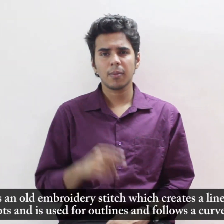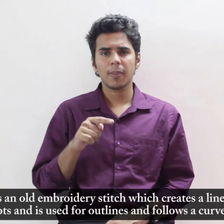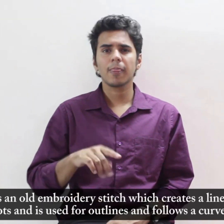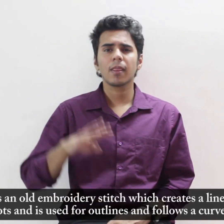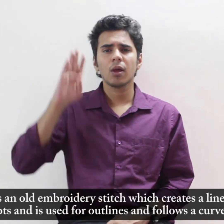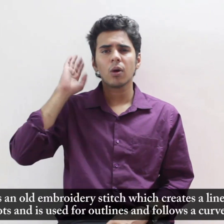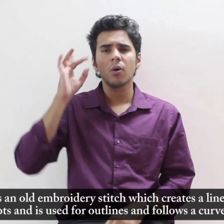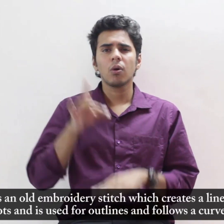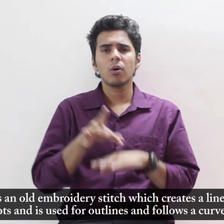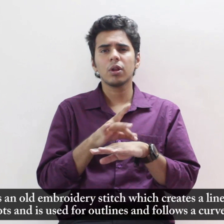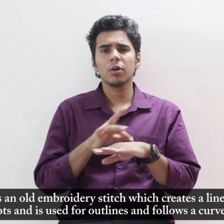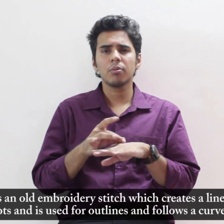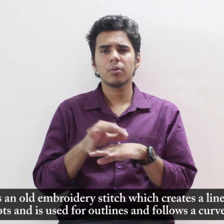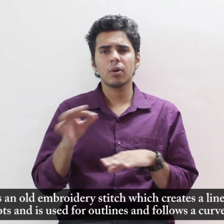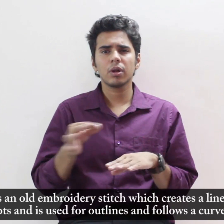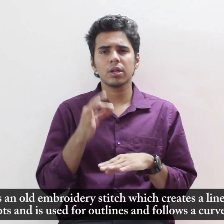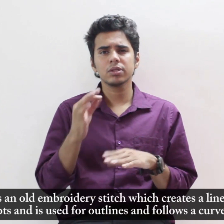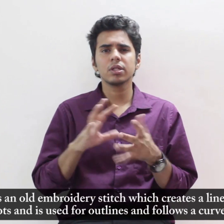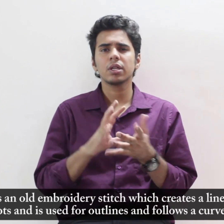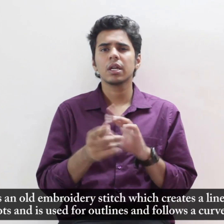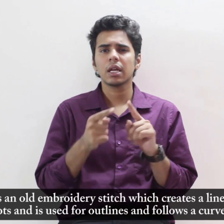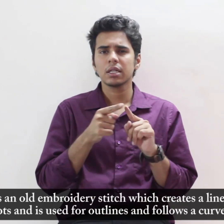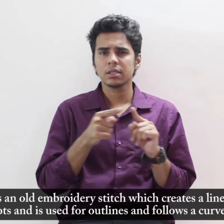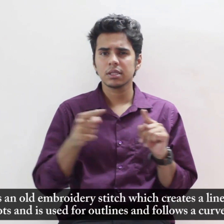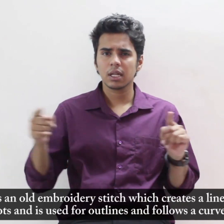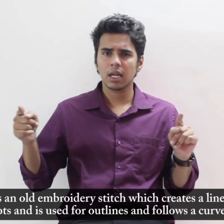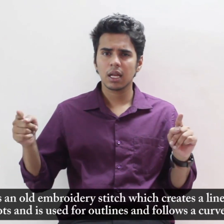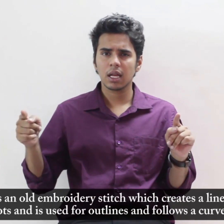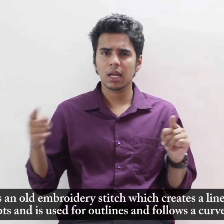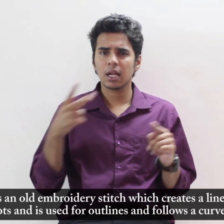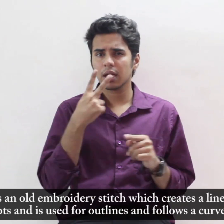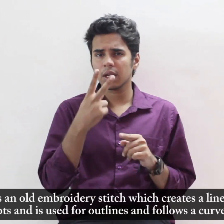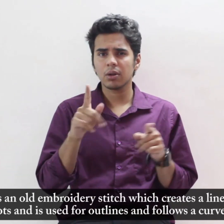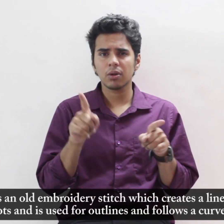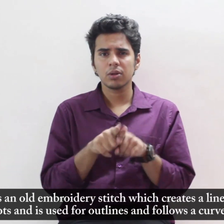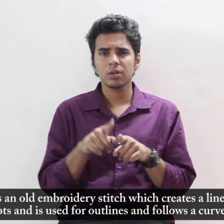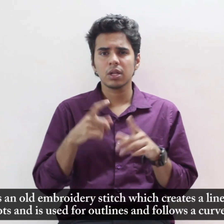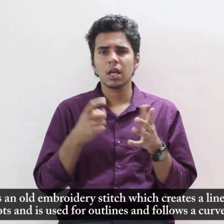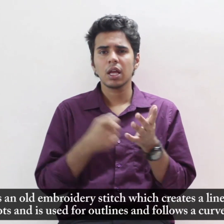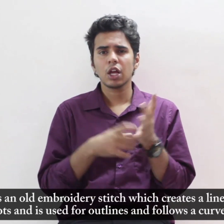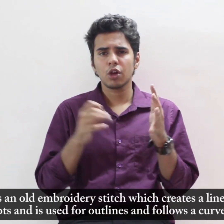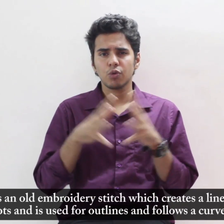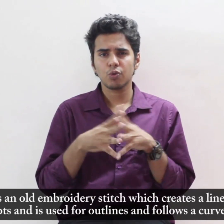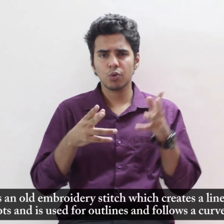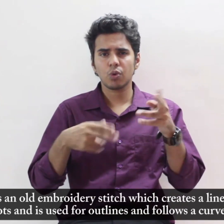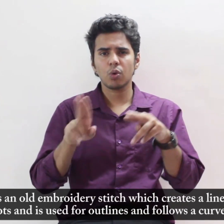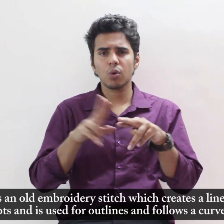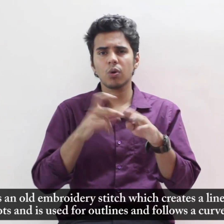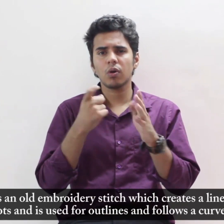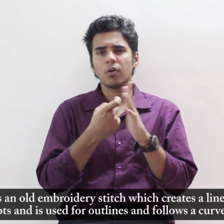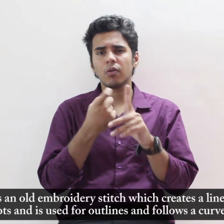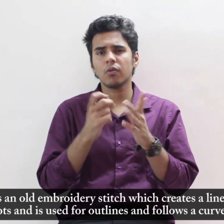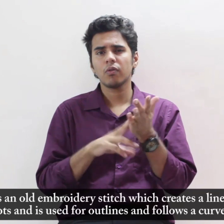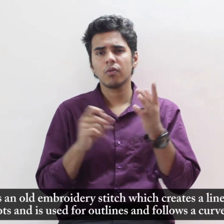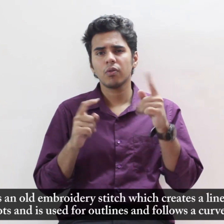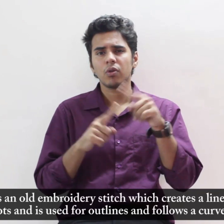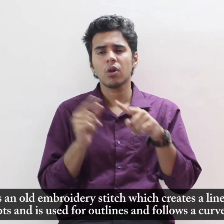Coral stitch is an old embroidery stitch which creates a line that looks like a row of knots and is used